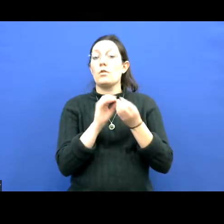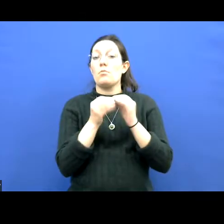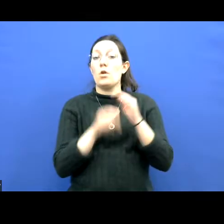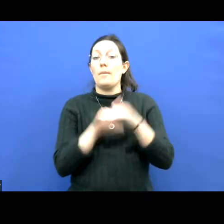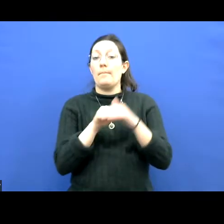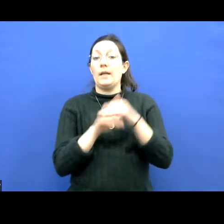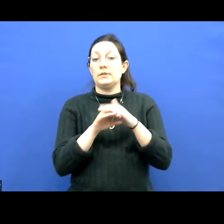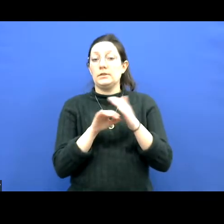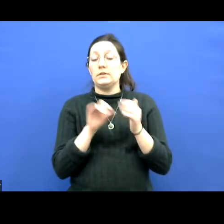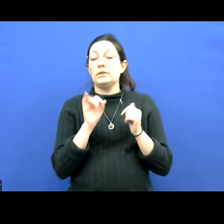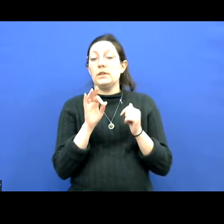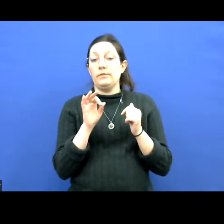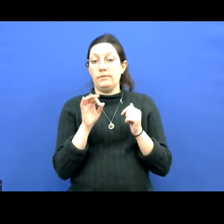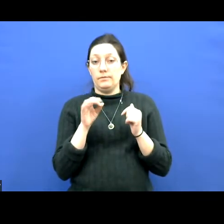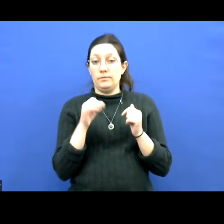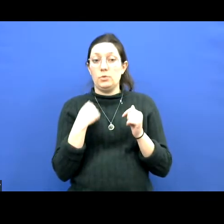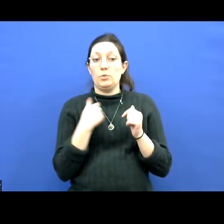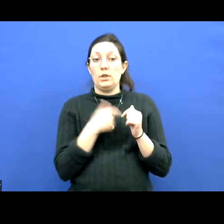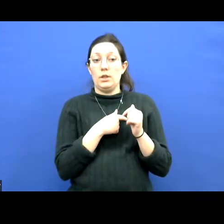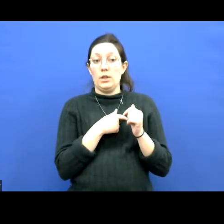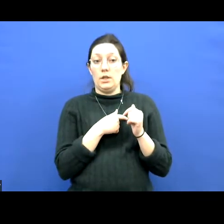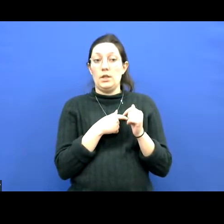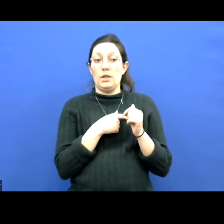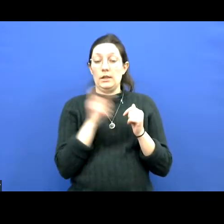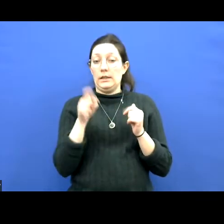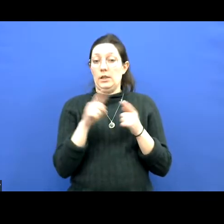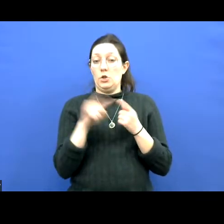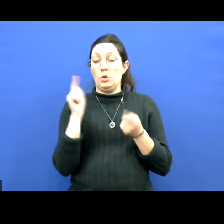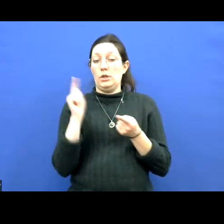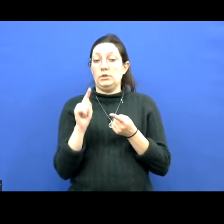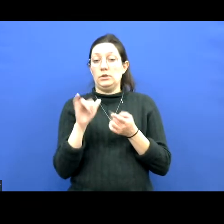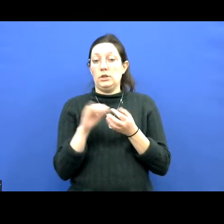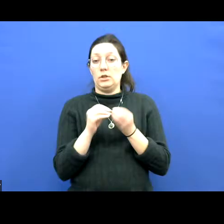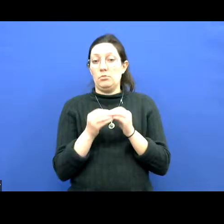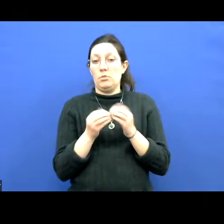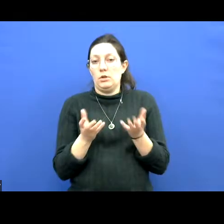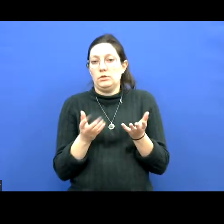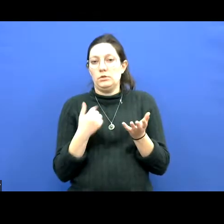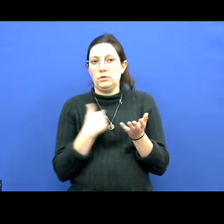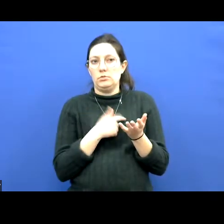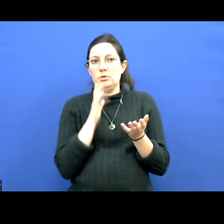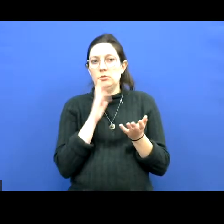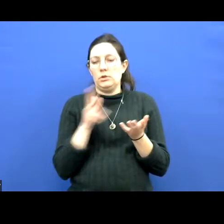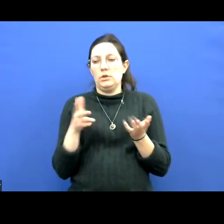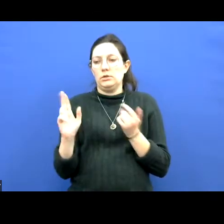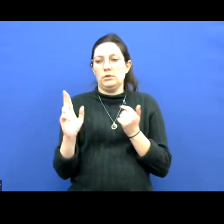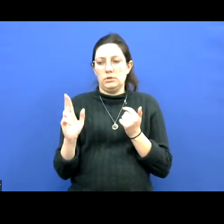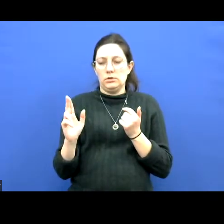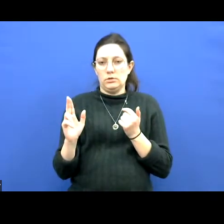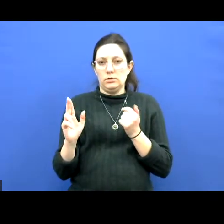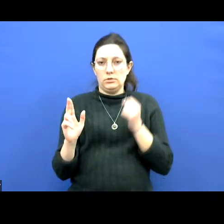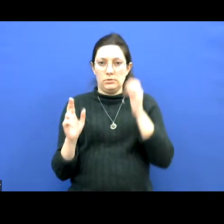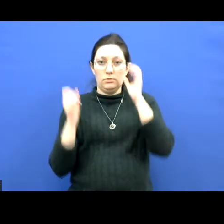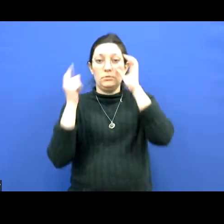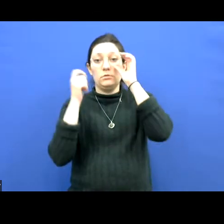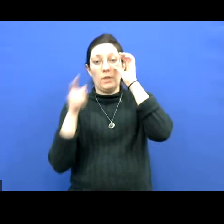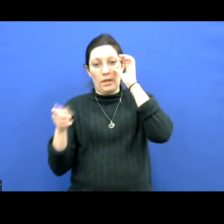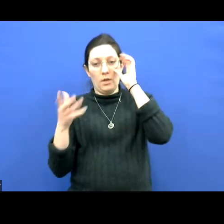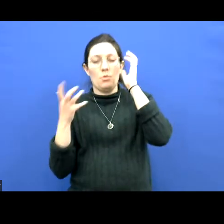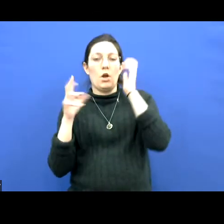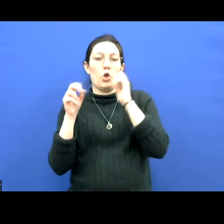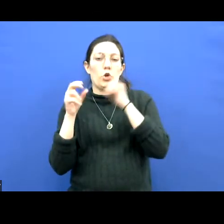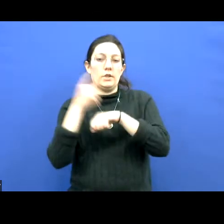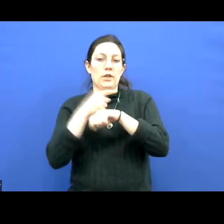if we need to cut it, we just won't the only thing they ask for is 30-day